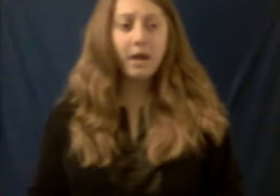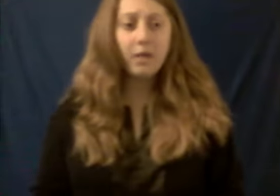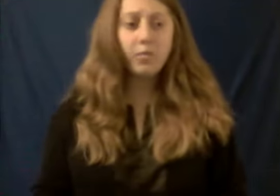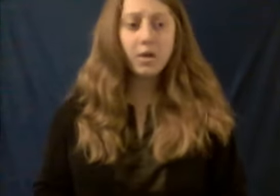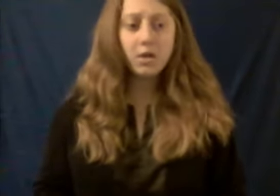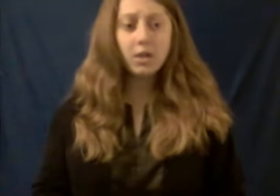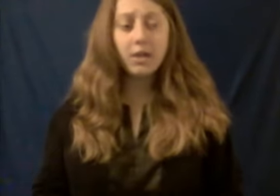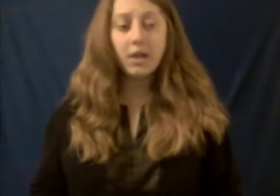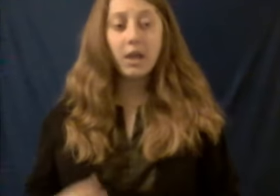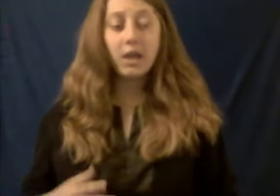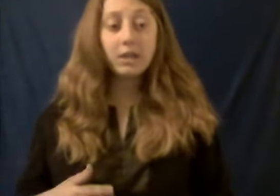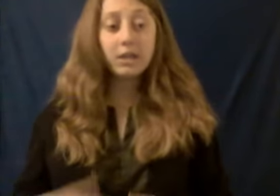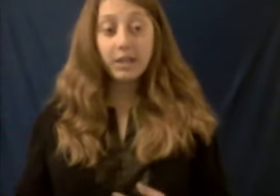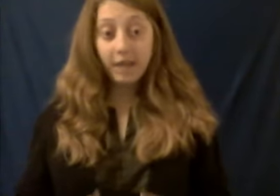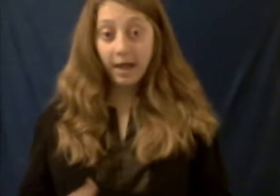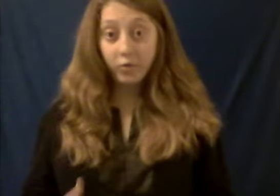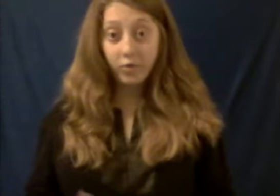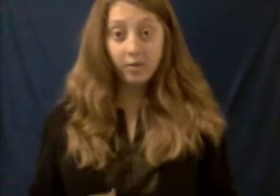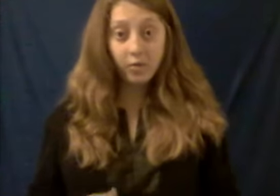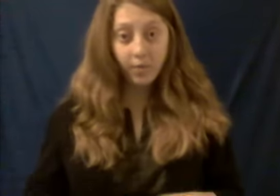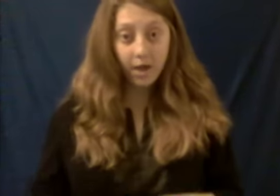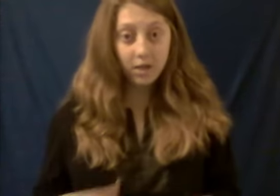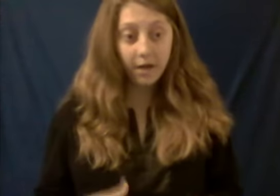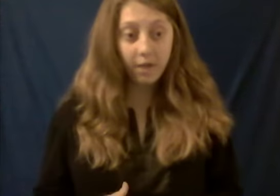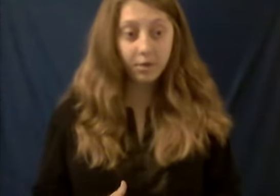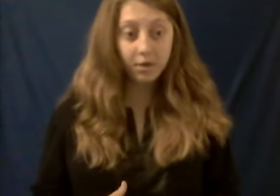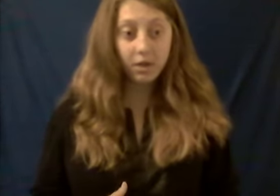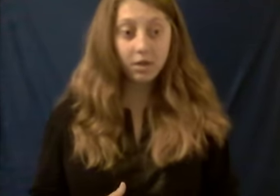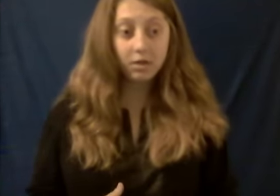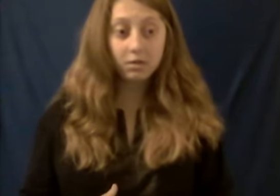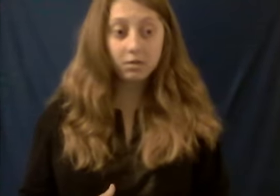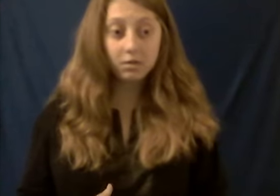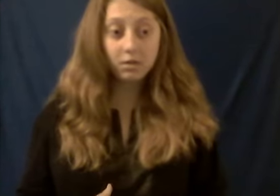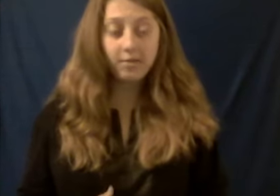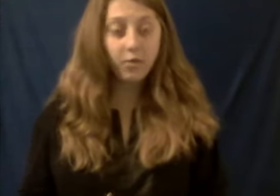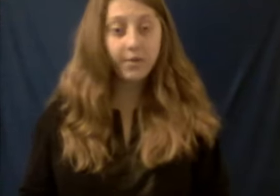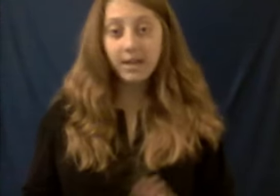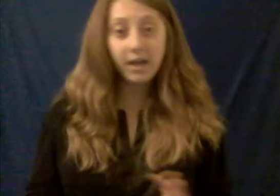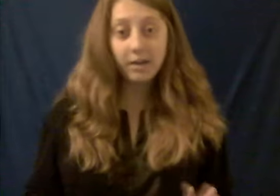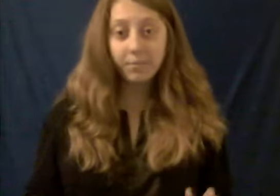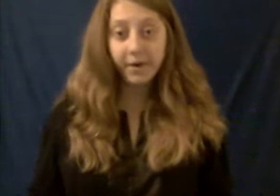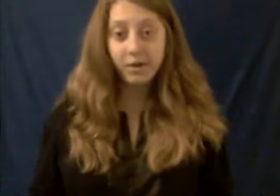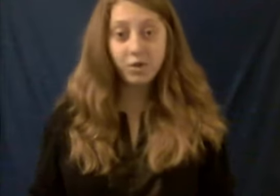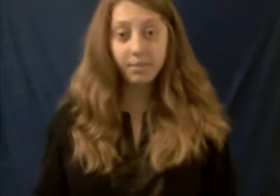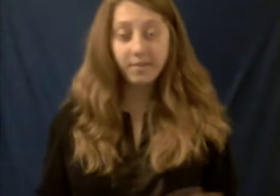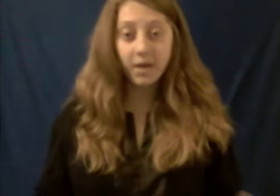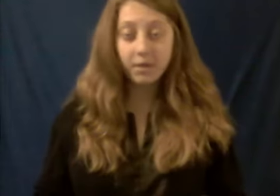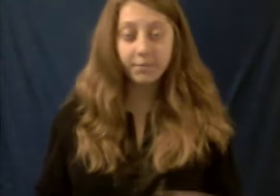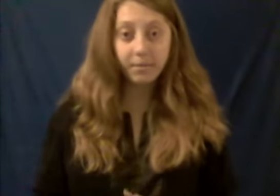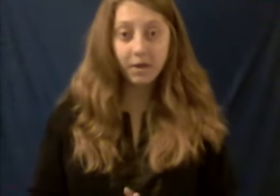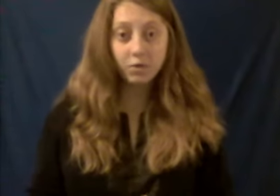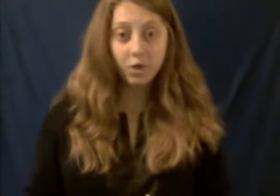I work and clean houses around the neighborhood. It's only a temporary job. It's not a permanent job.